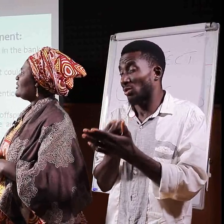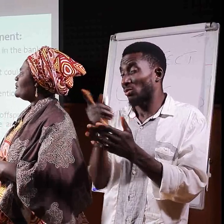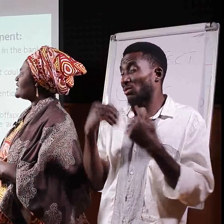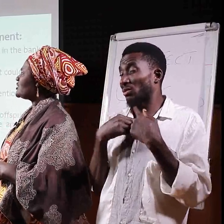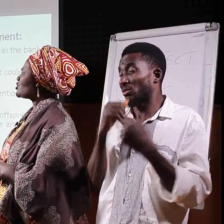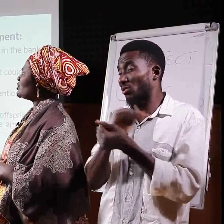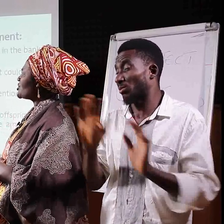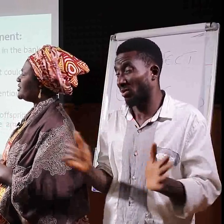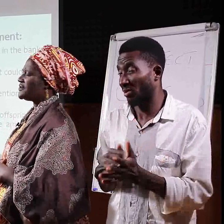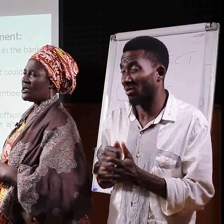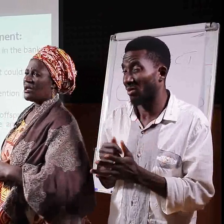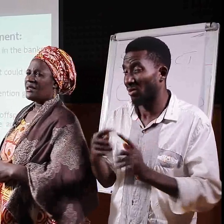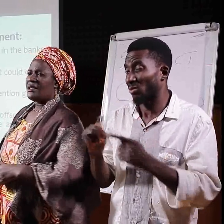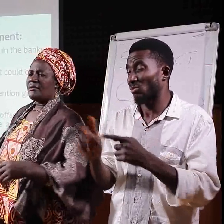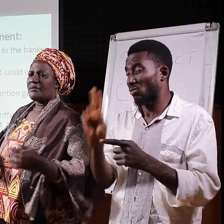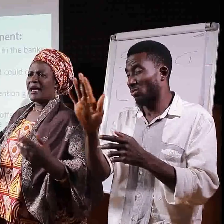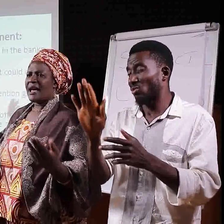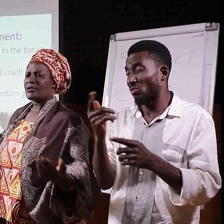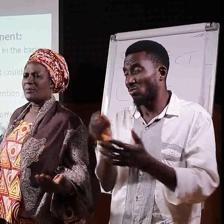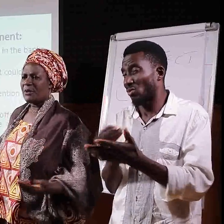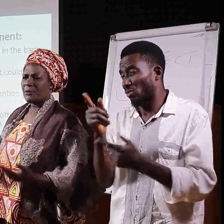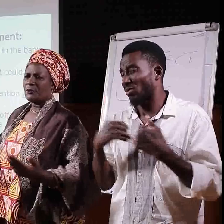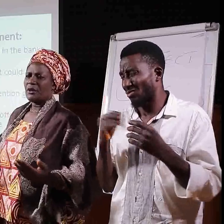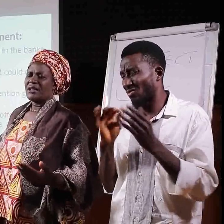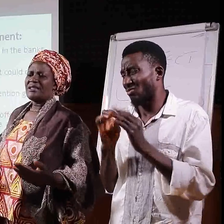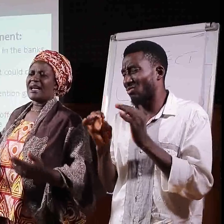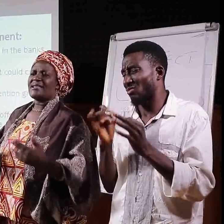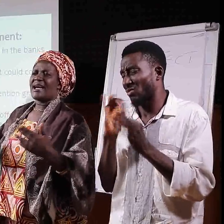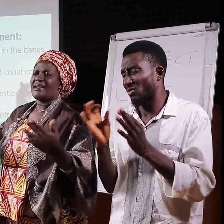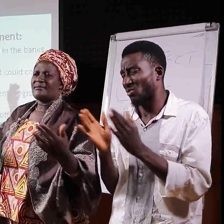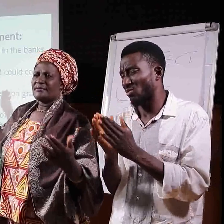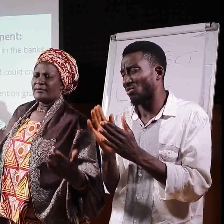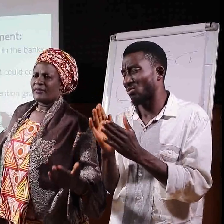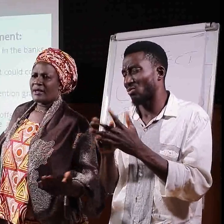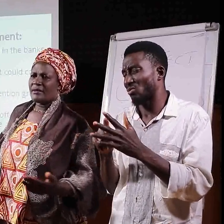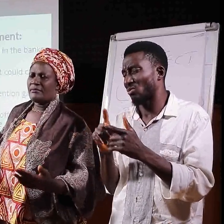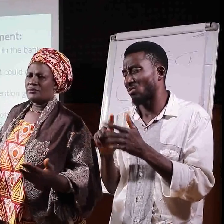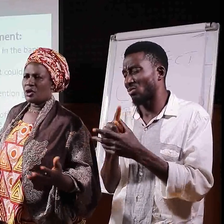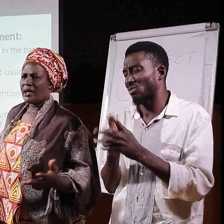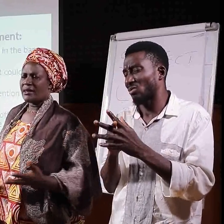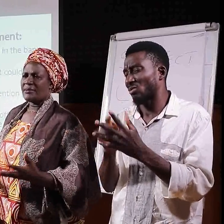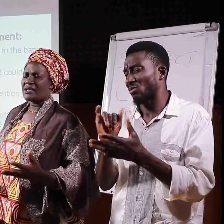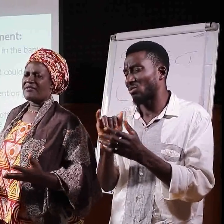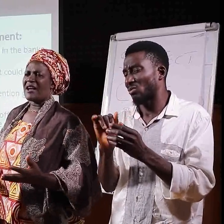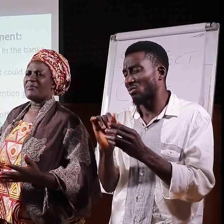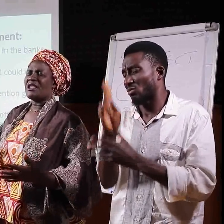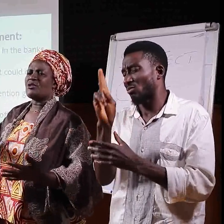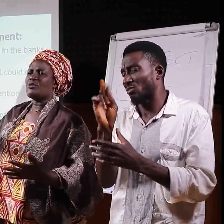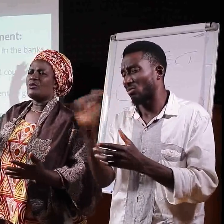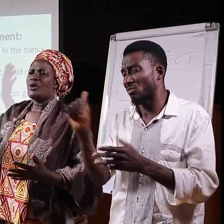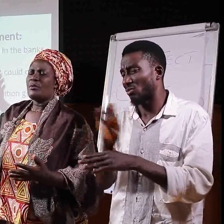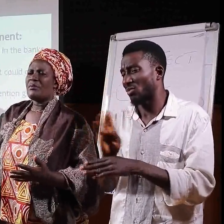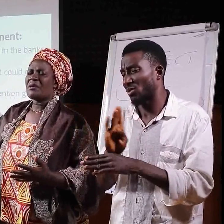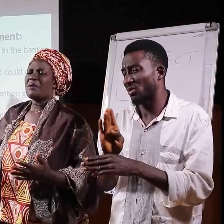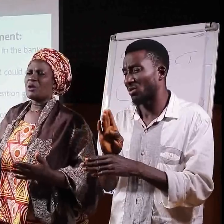have, we said, true thrift. There are some people that can join themselves and begin